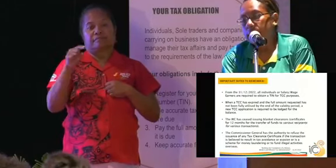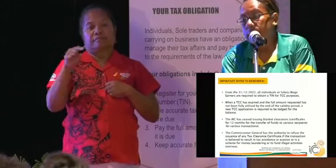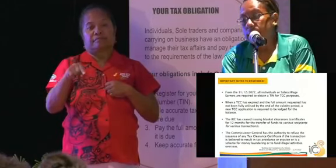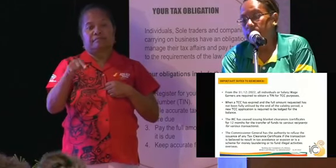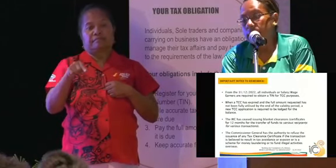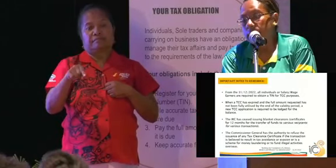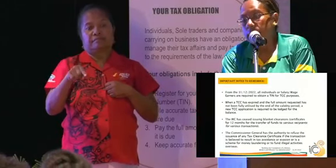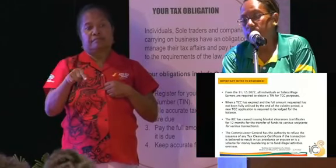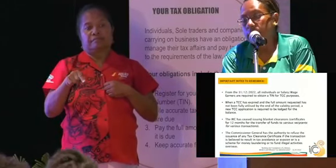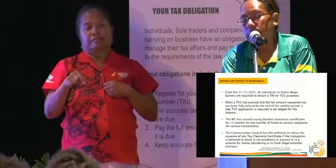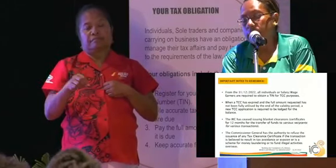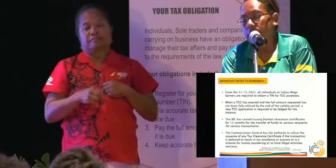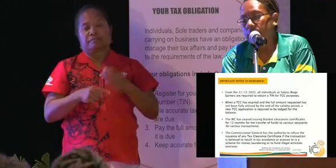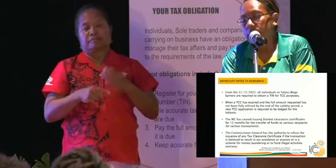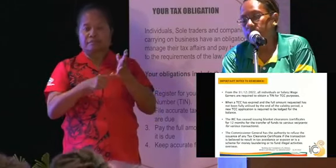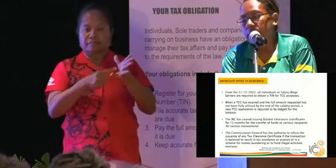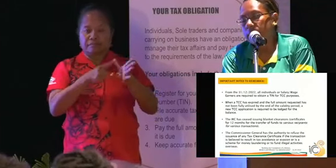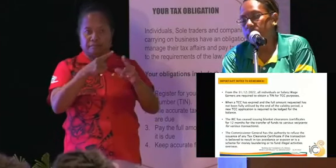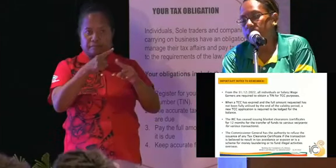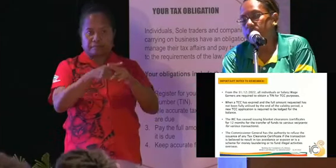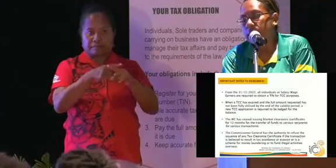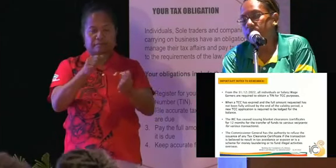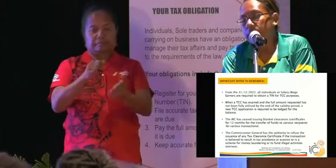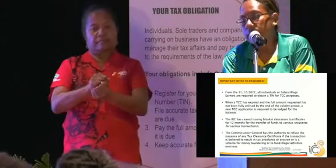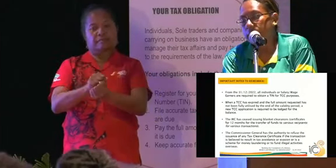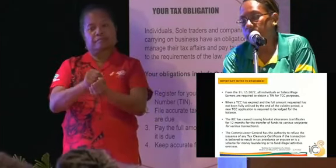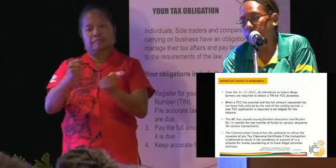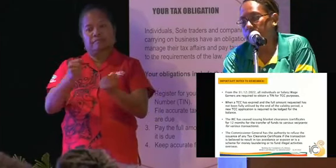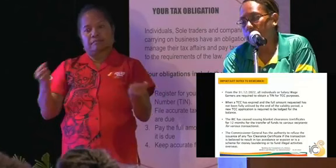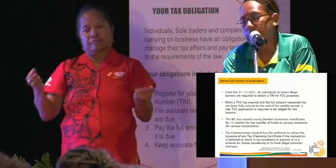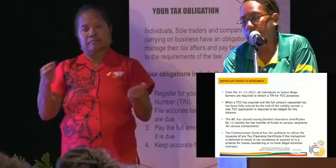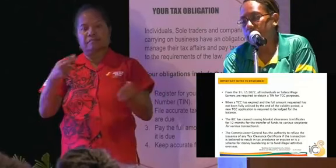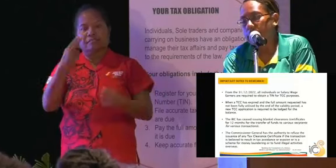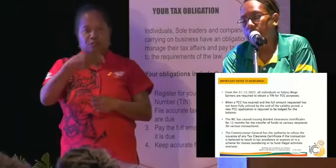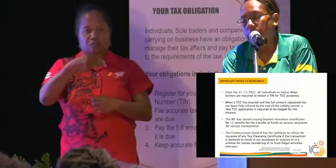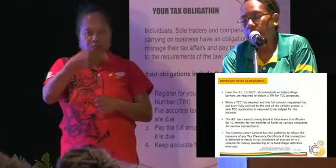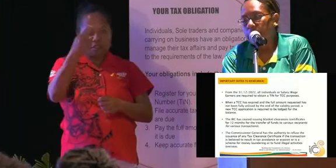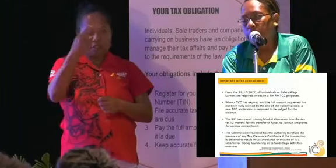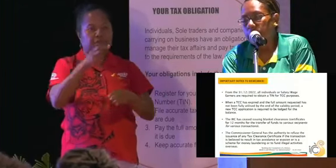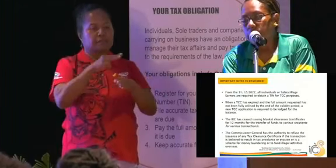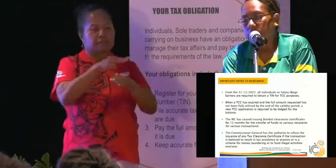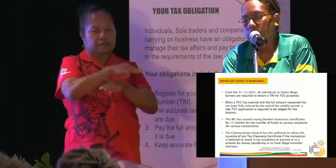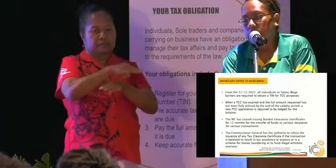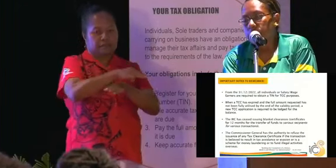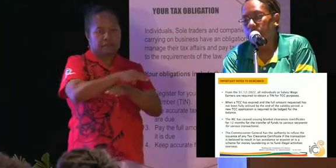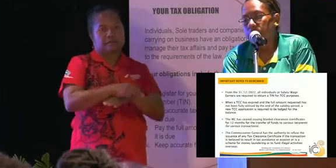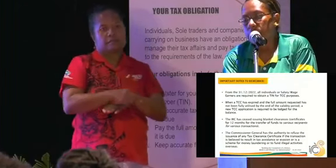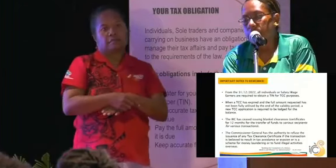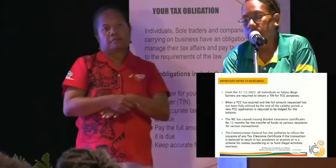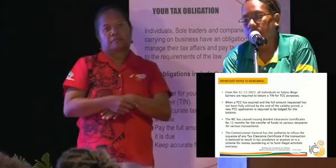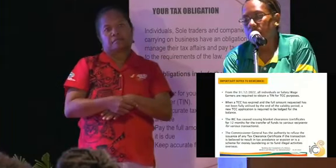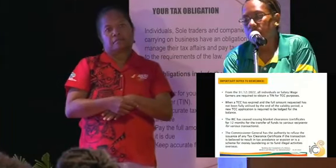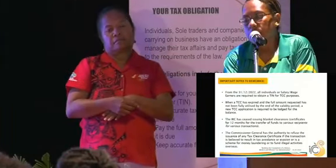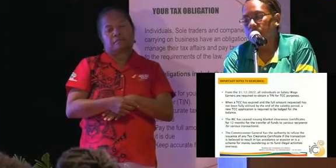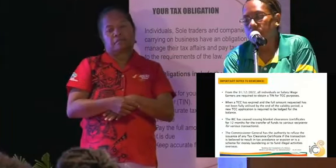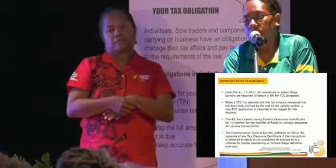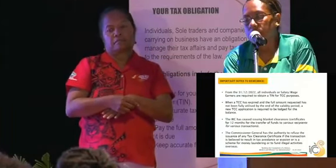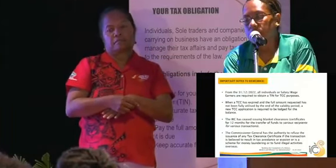are tax clearance certificates which have a validity of 12 months and usually to